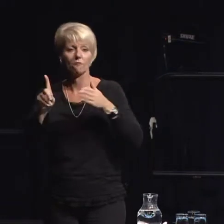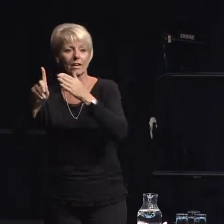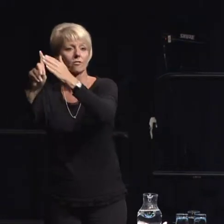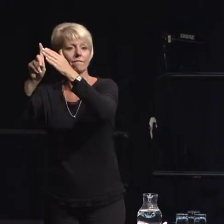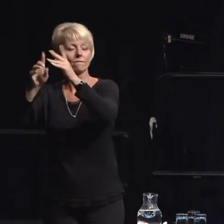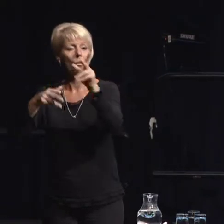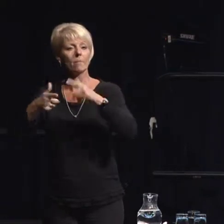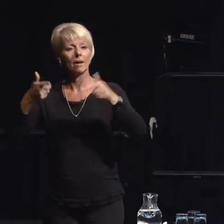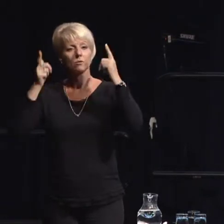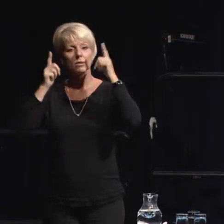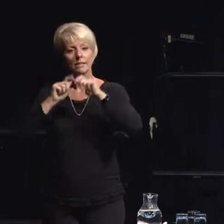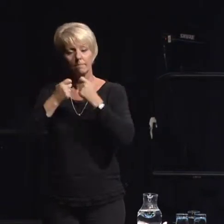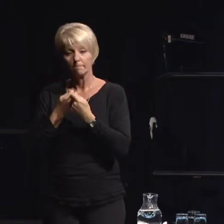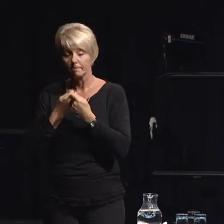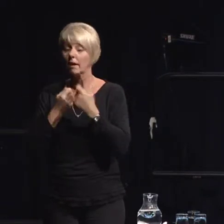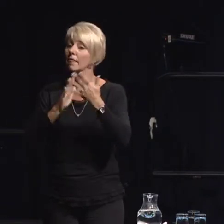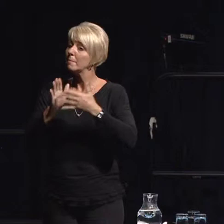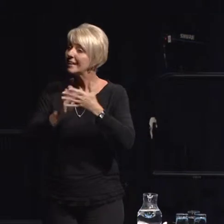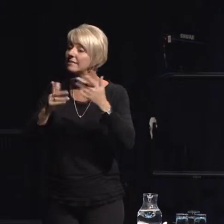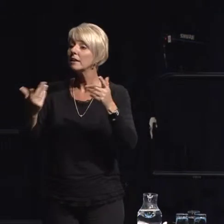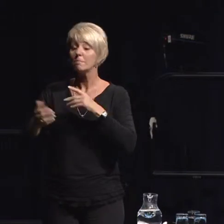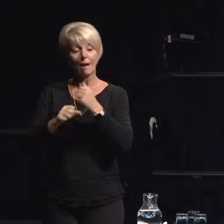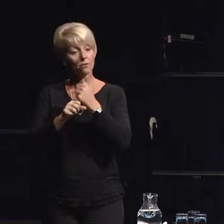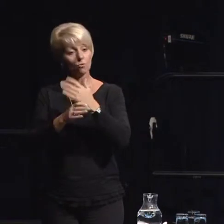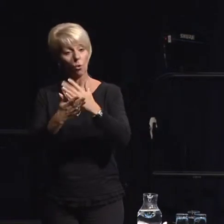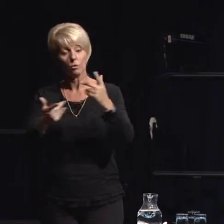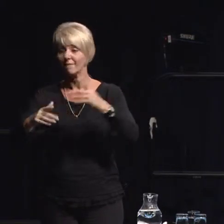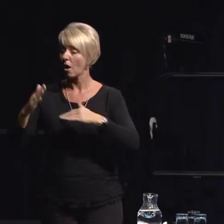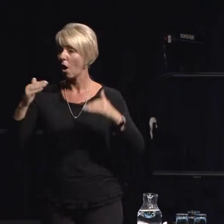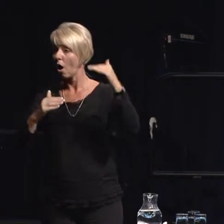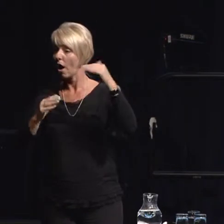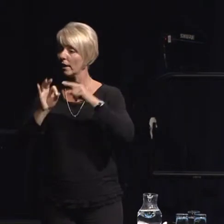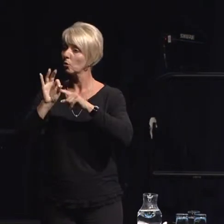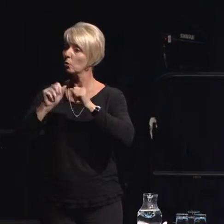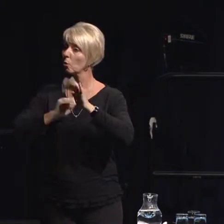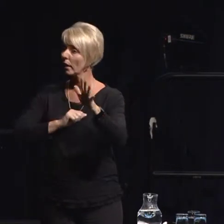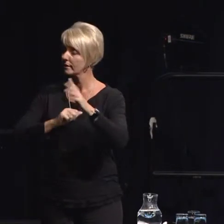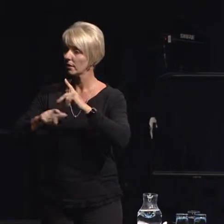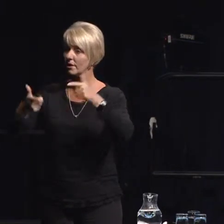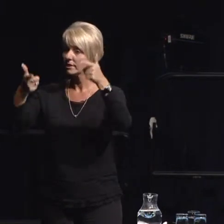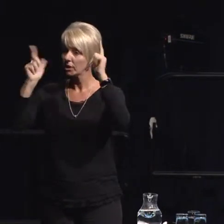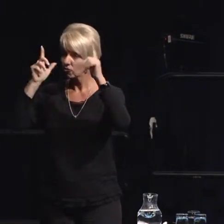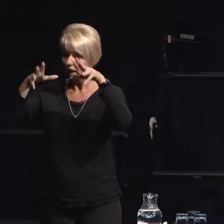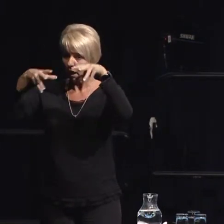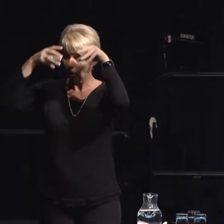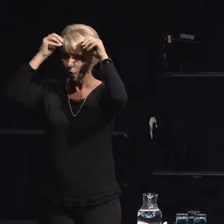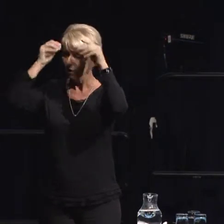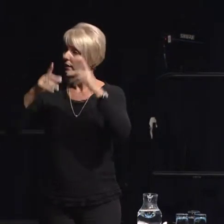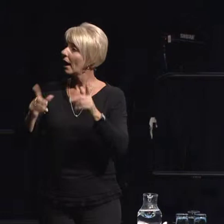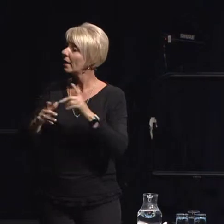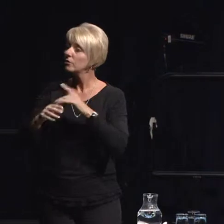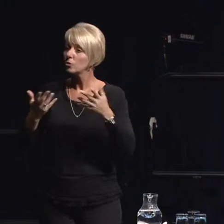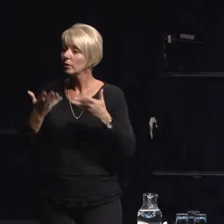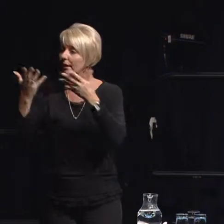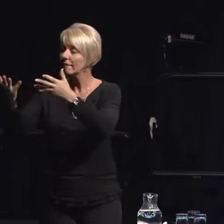team. And this is to ensure you receive the highest quality teaching and learning, and to ultimately fulfil our vision of empowering